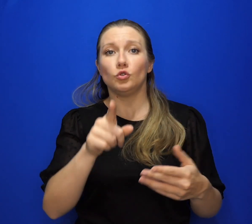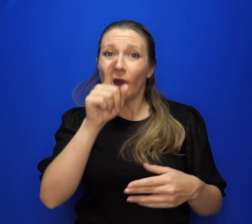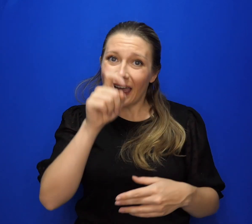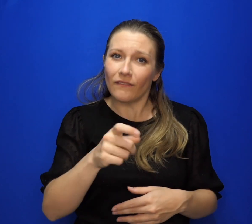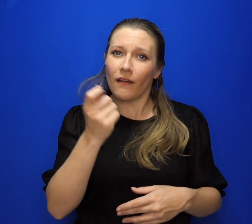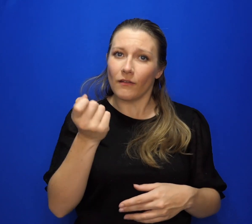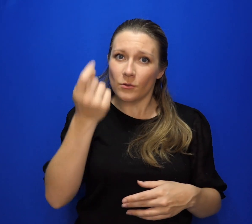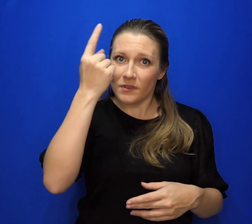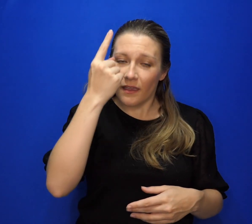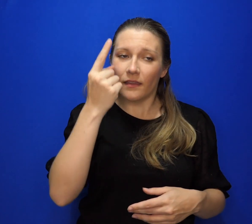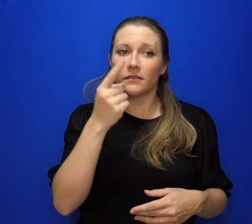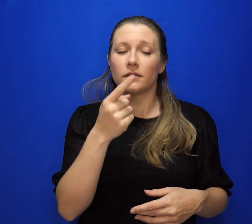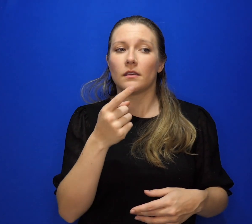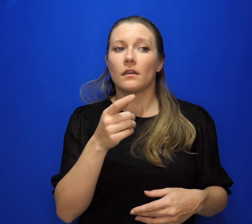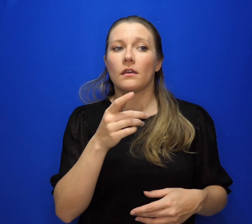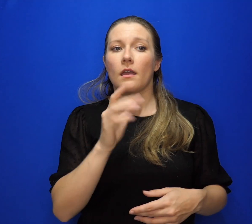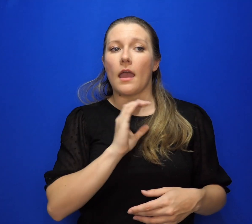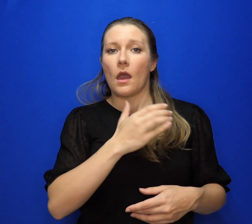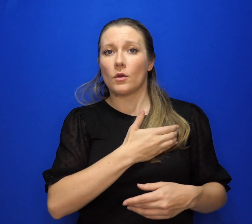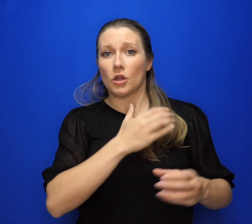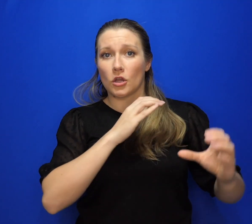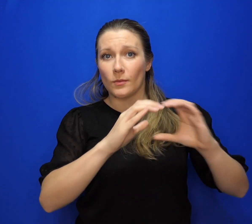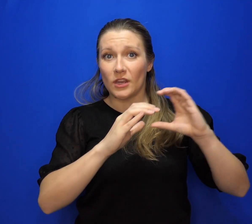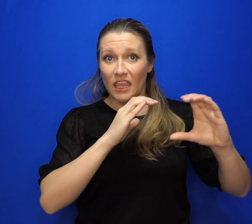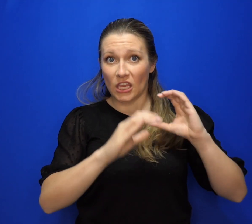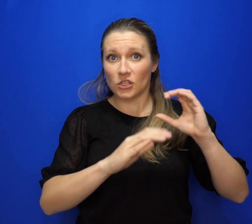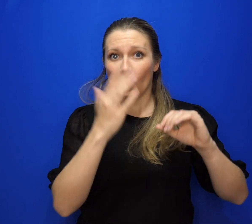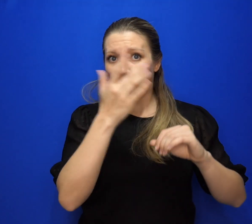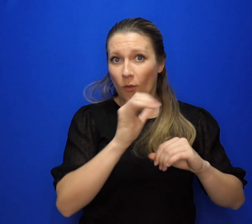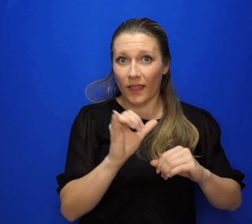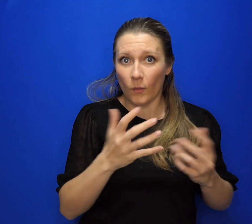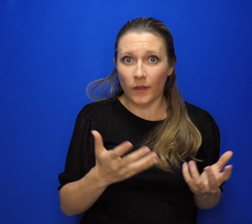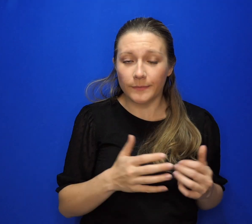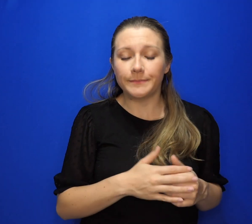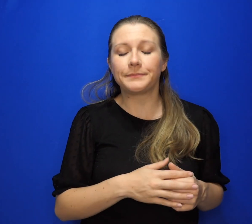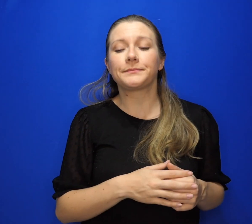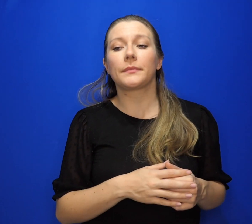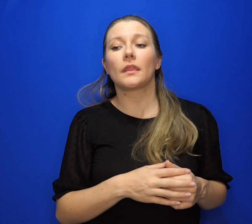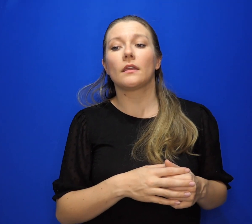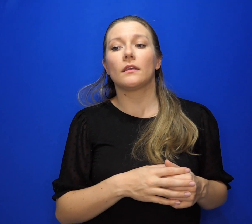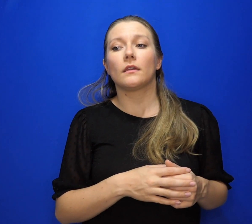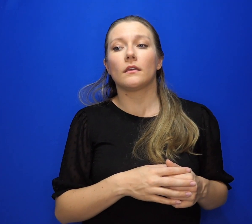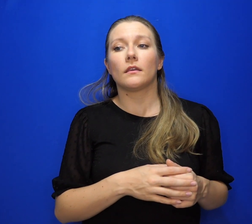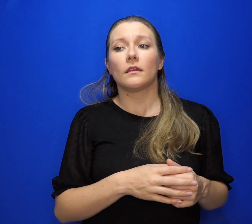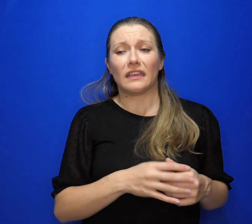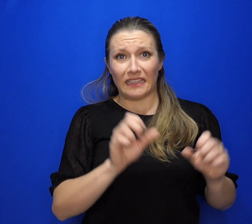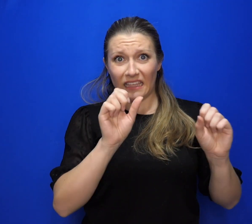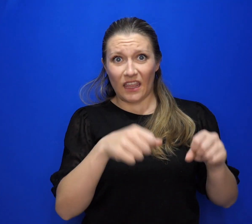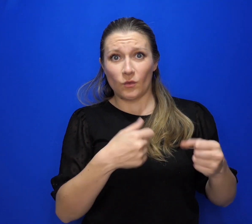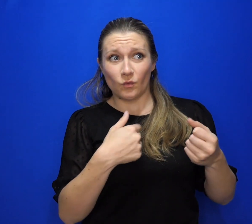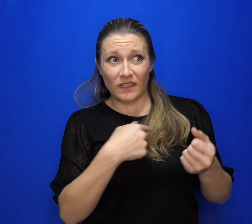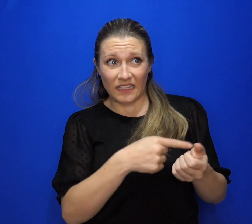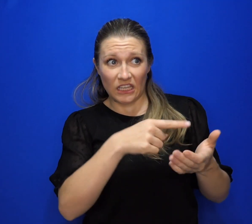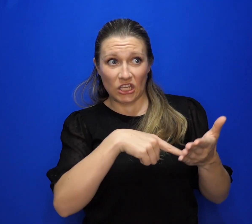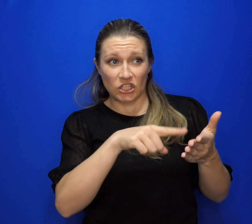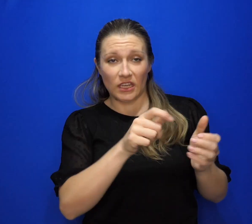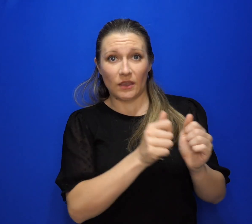can our communication be like? How often can we kind of check in with each other? Everybody, for the most part,